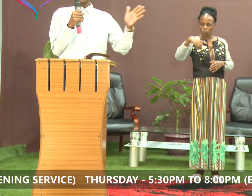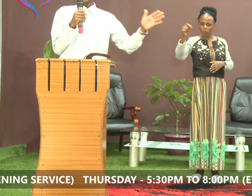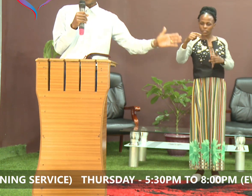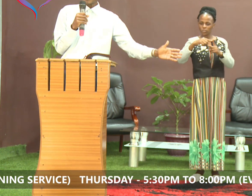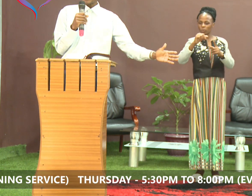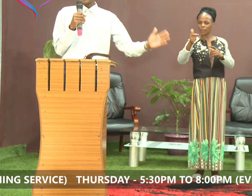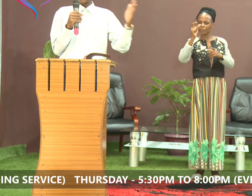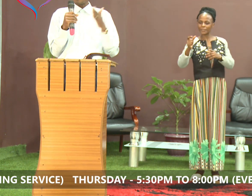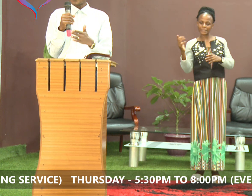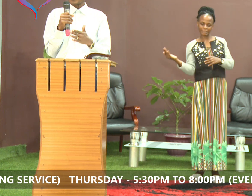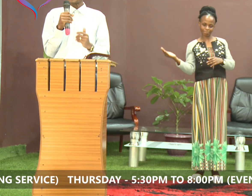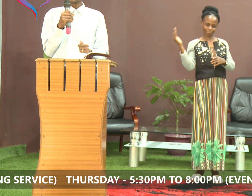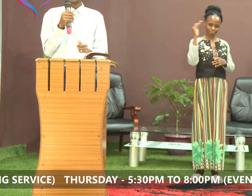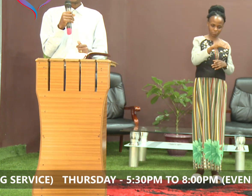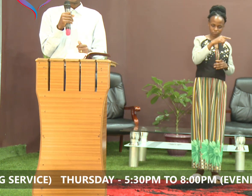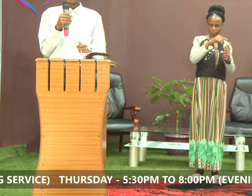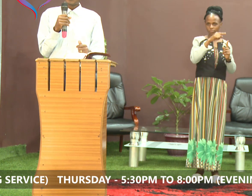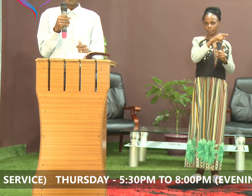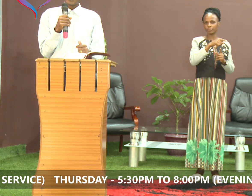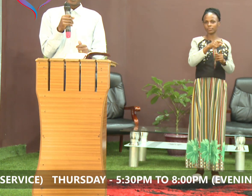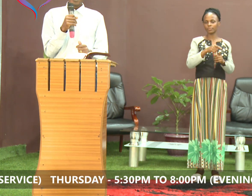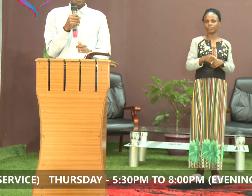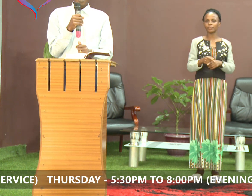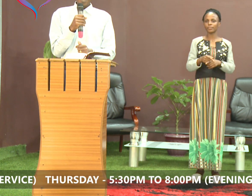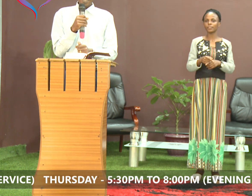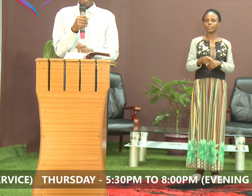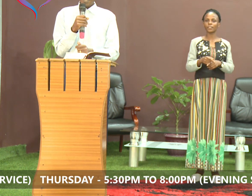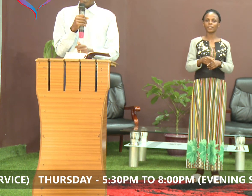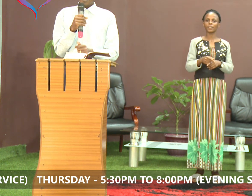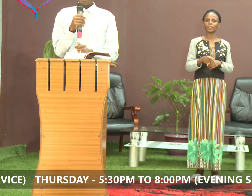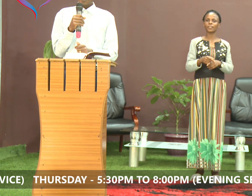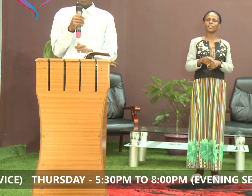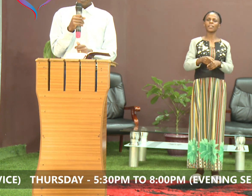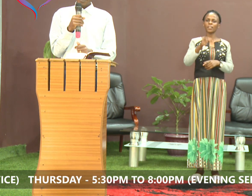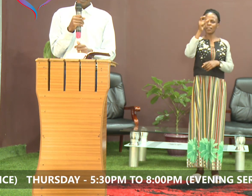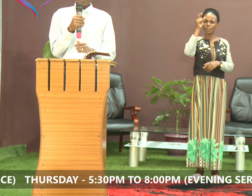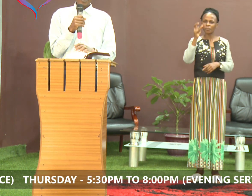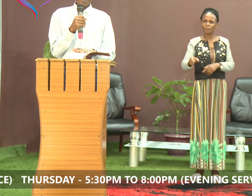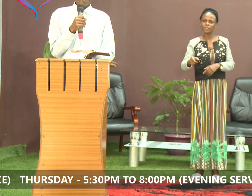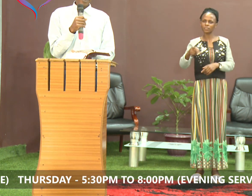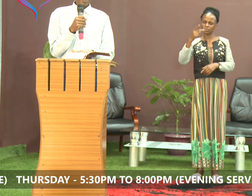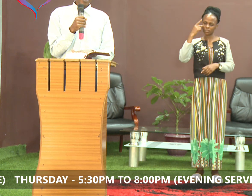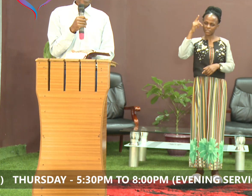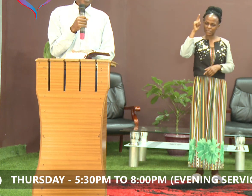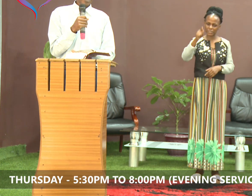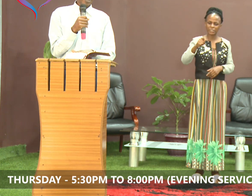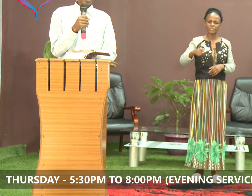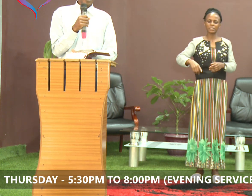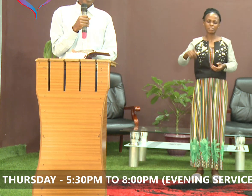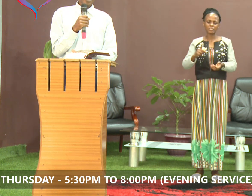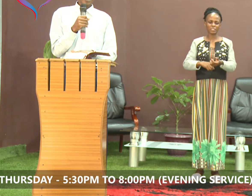some other destination, but they come to your phone. Omuntu najiraba na tabuka na vako waya, ngachikweta giso kunyo nyole